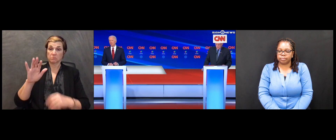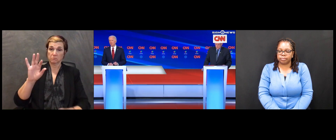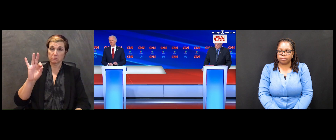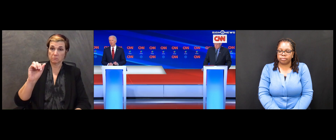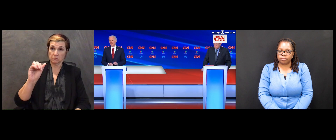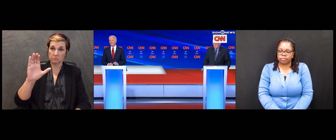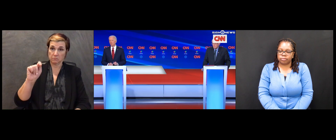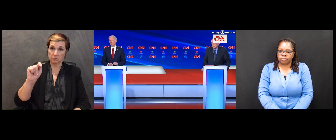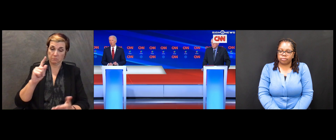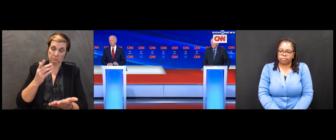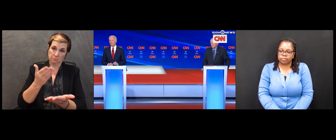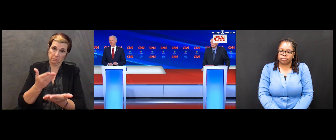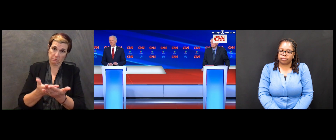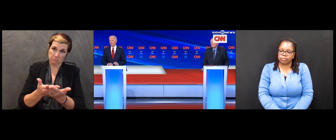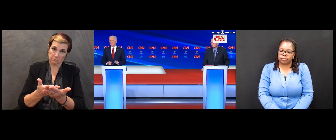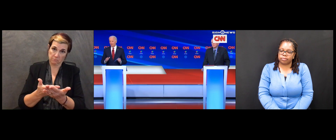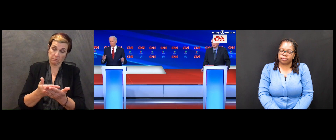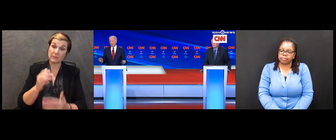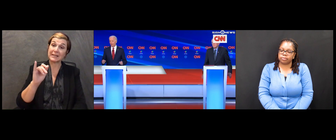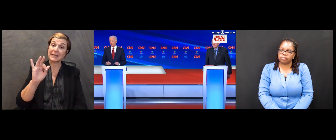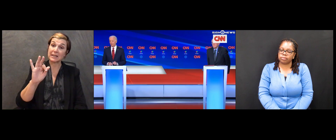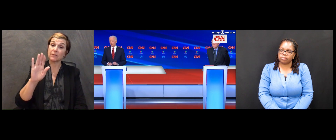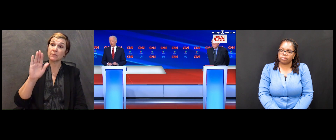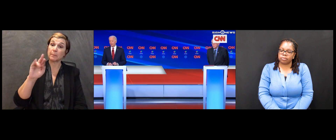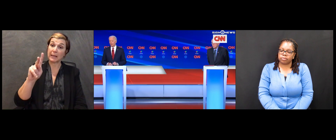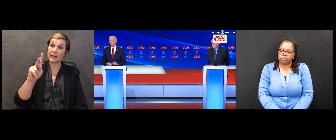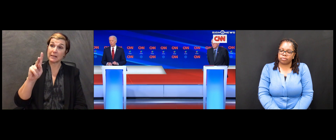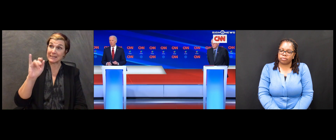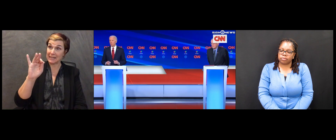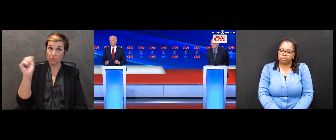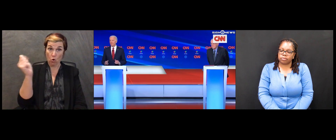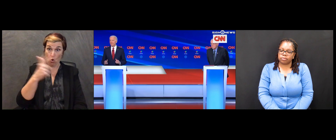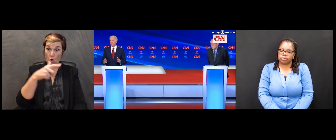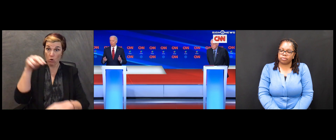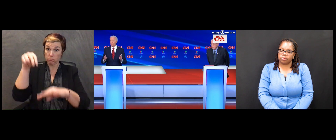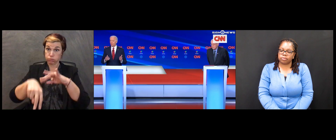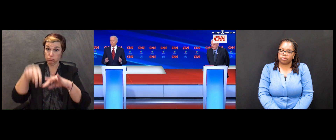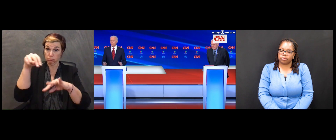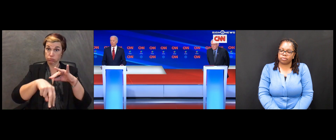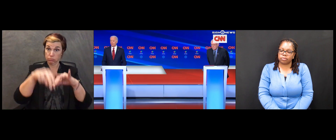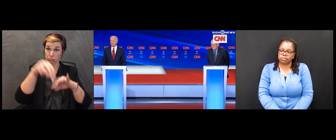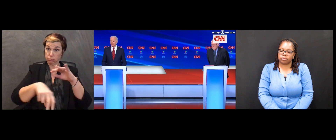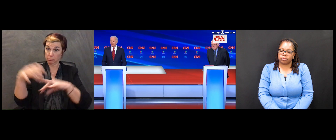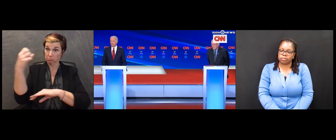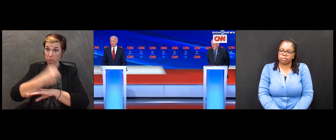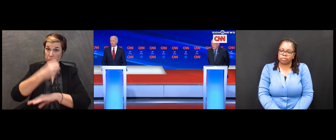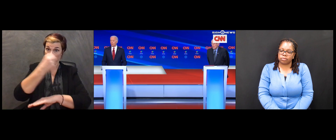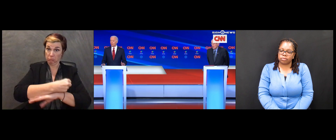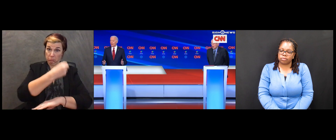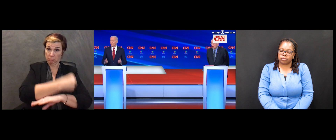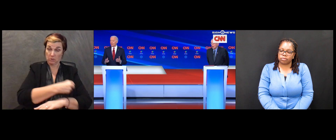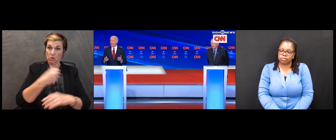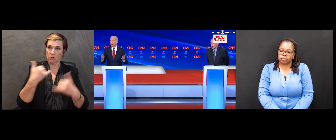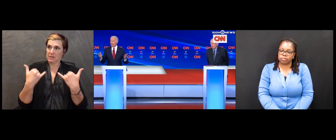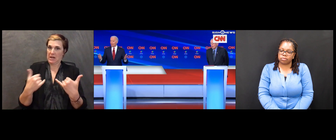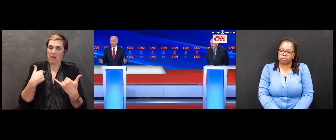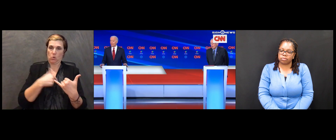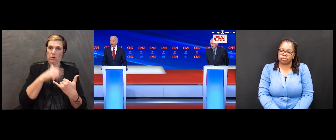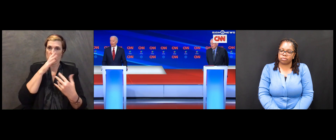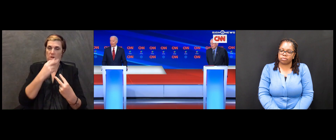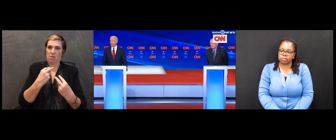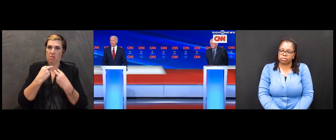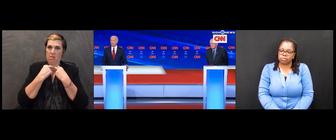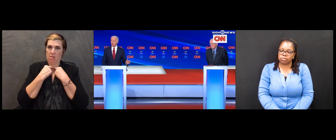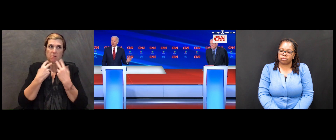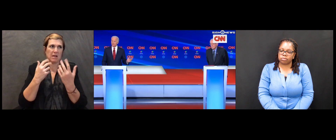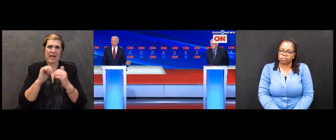fact, the banks had all been gone under, we would be in a Great Depression. We would have not. How do you get